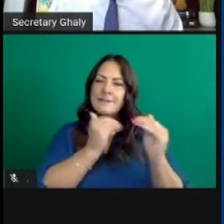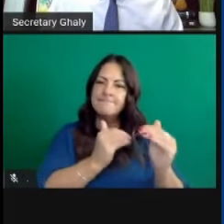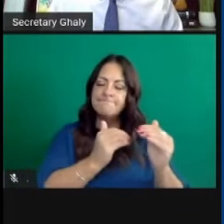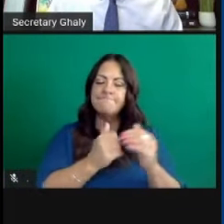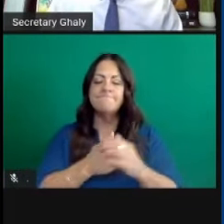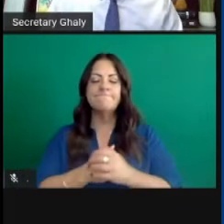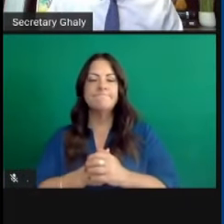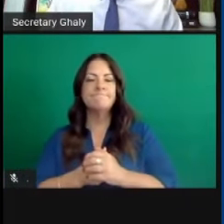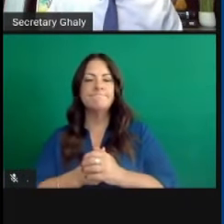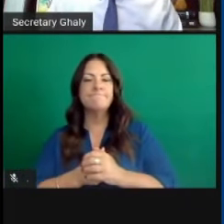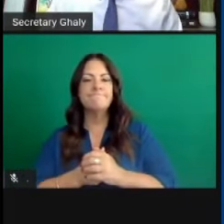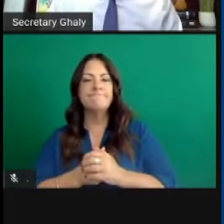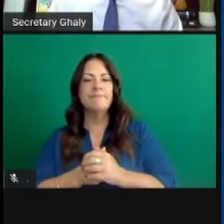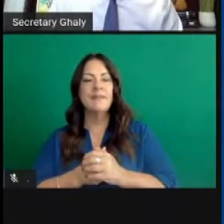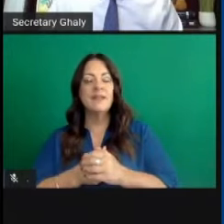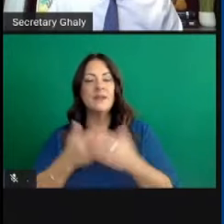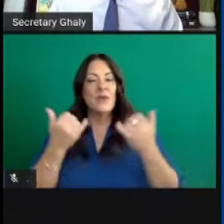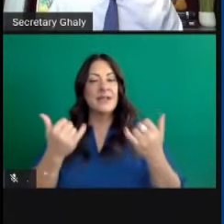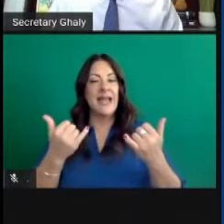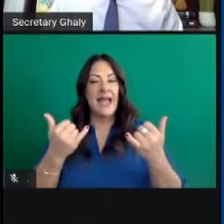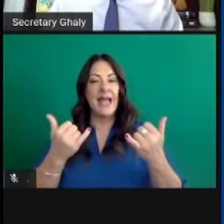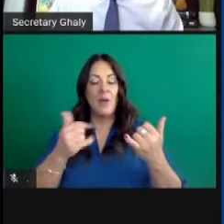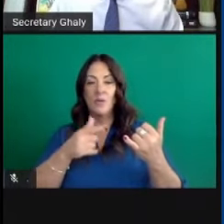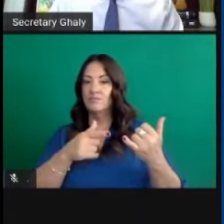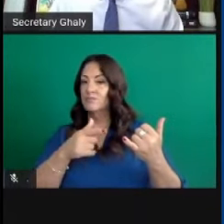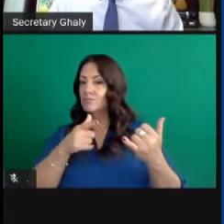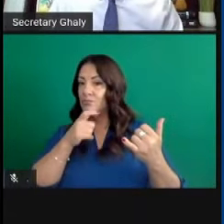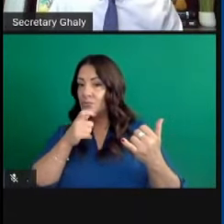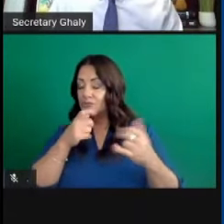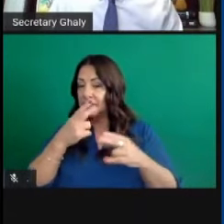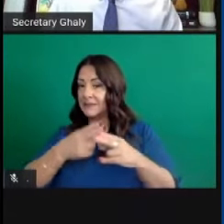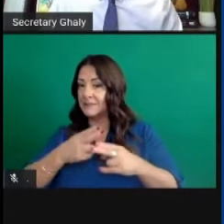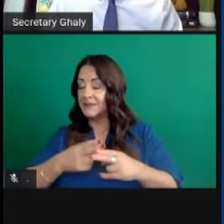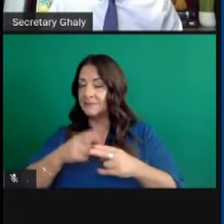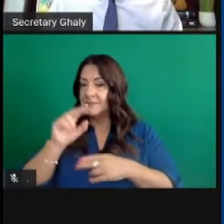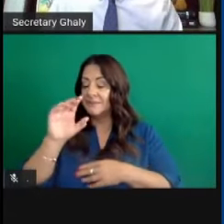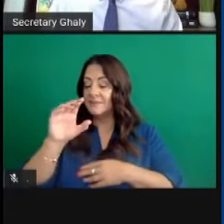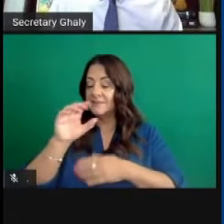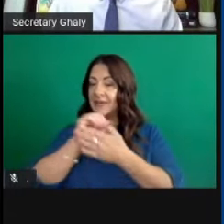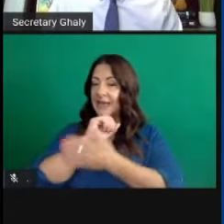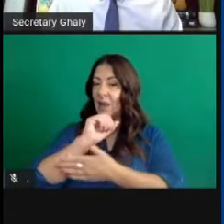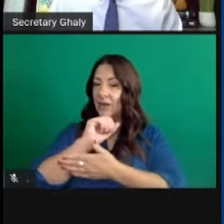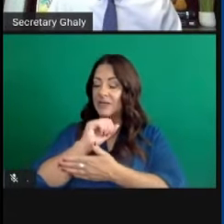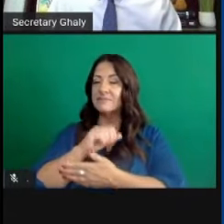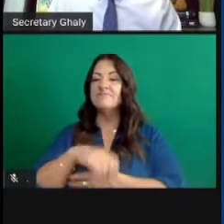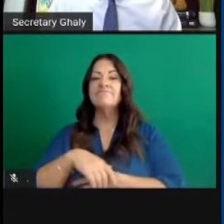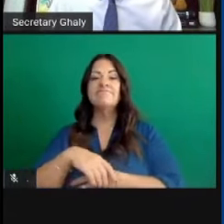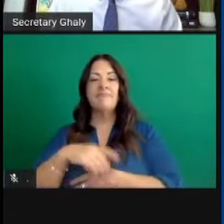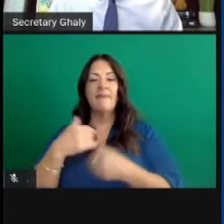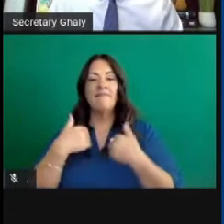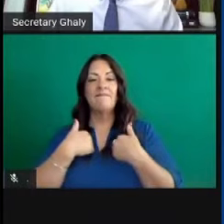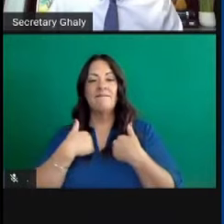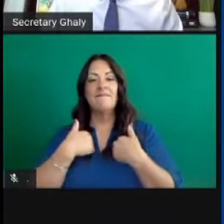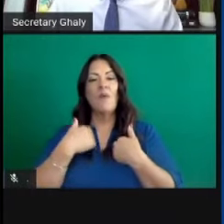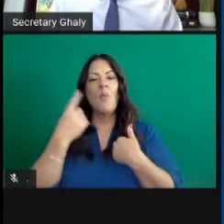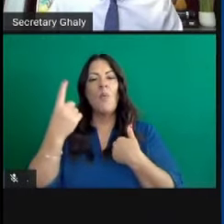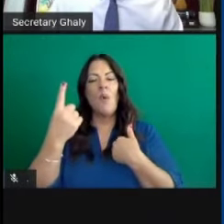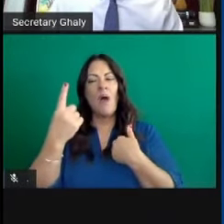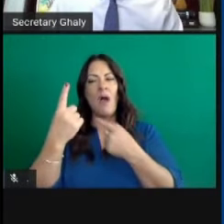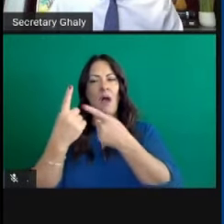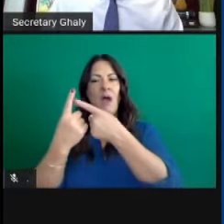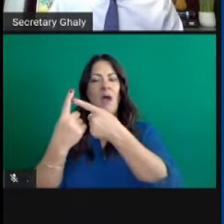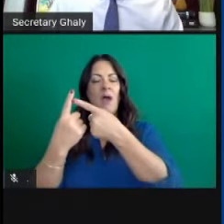So what are our new assignments today? We have just one county moving forward, which I think is an important